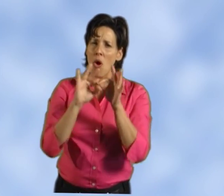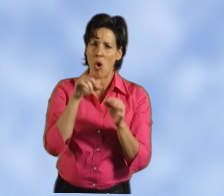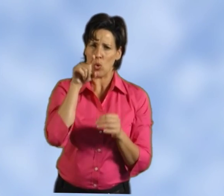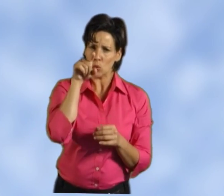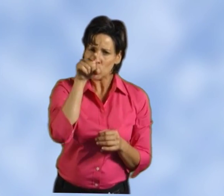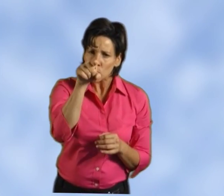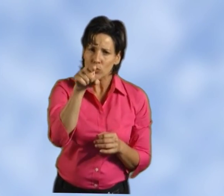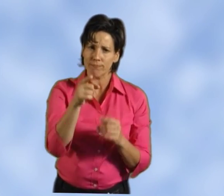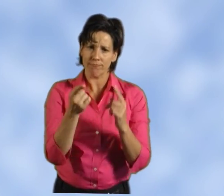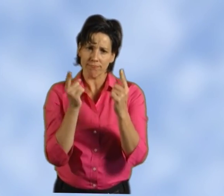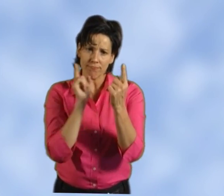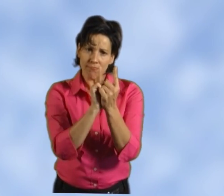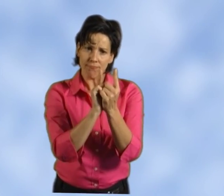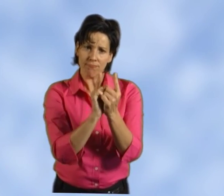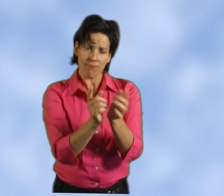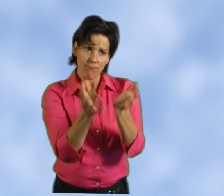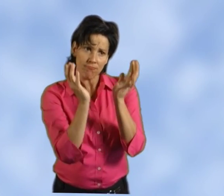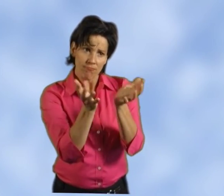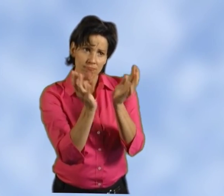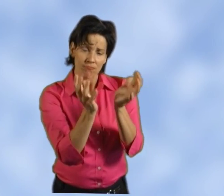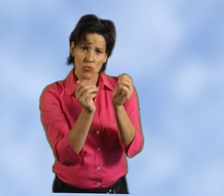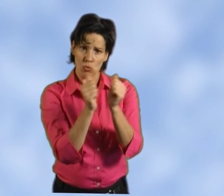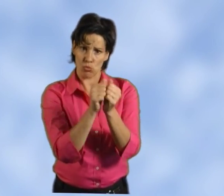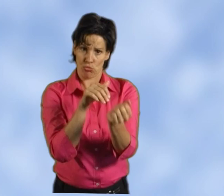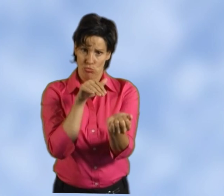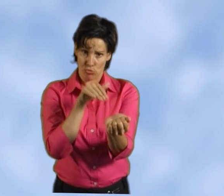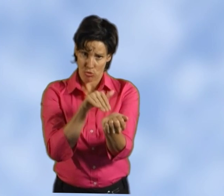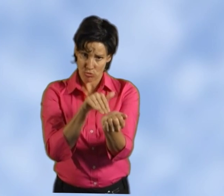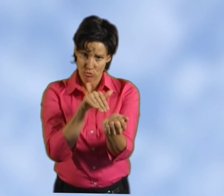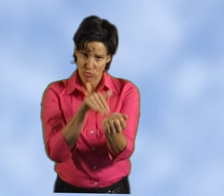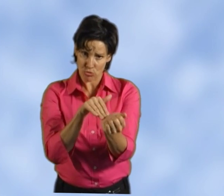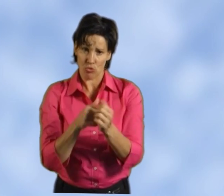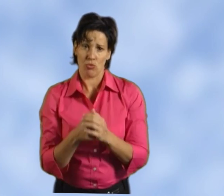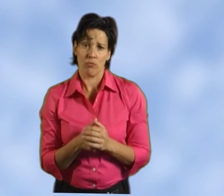very important that you talk to your doctor about your next steps.